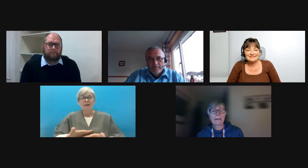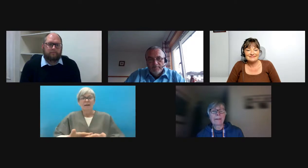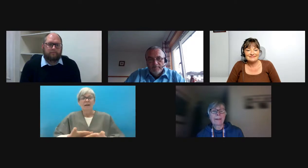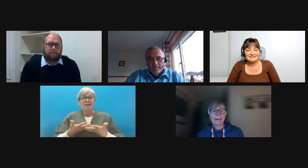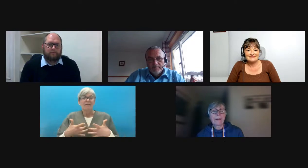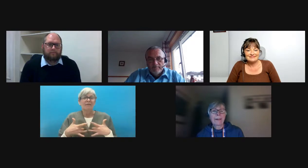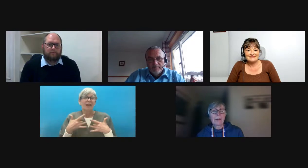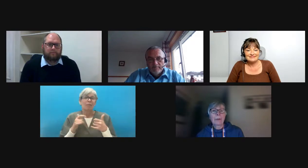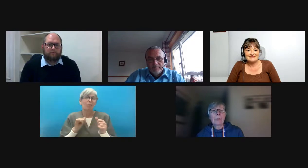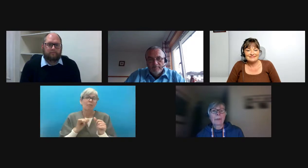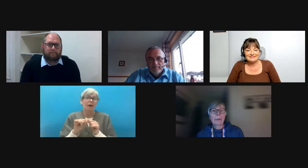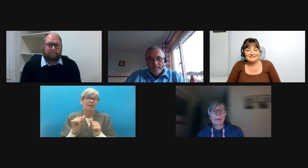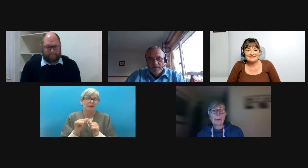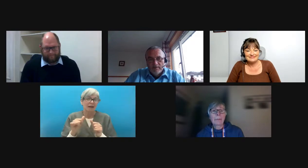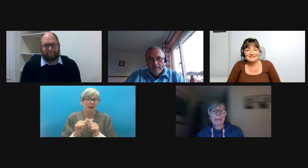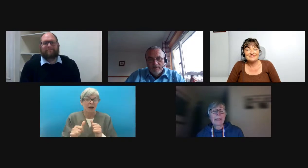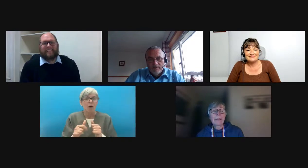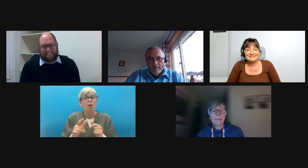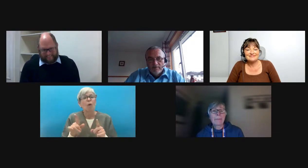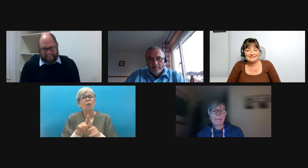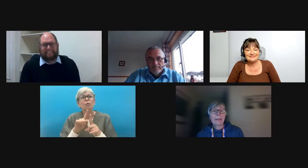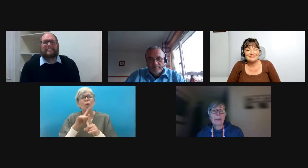better also,